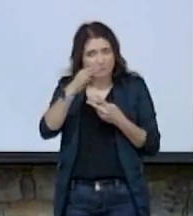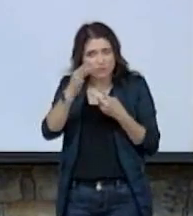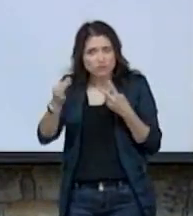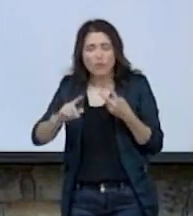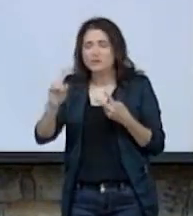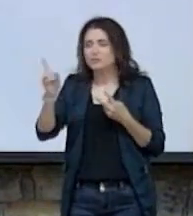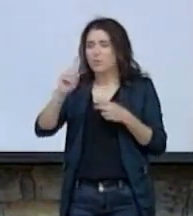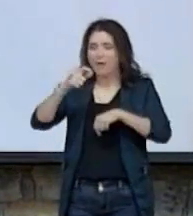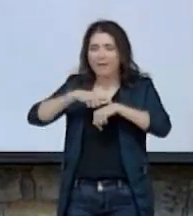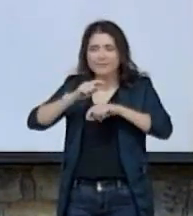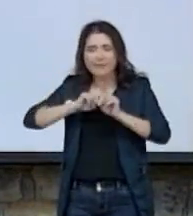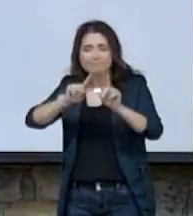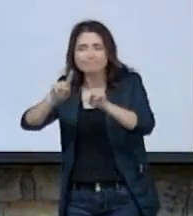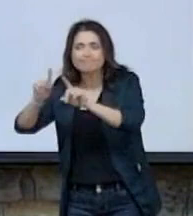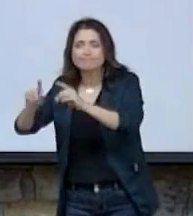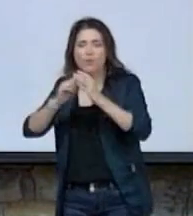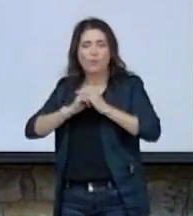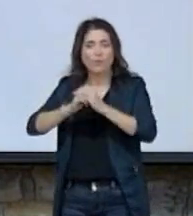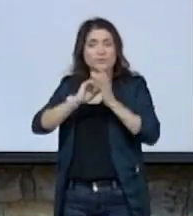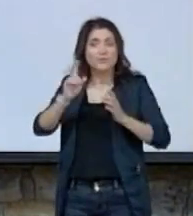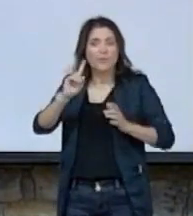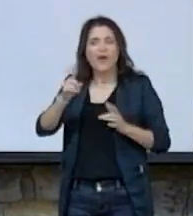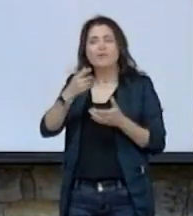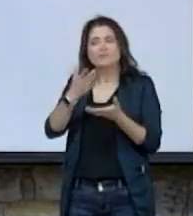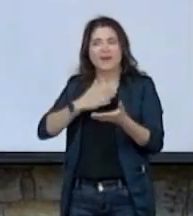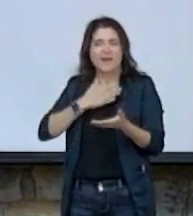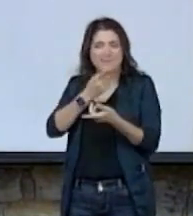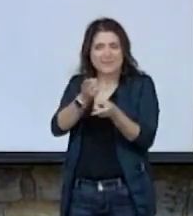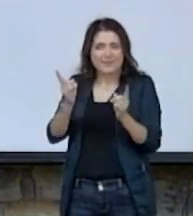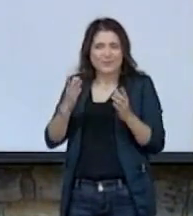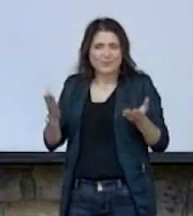how to spend your time and even where to worship, and we're just glad you're here with us this morning.